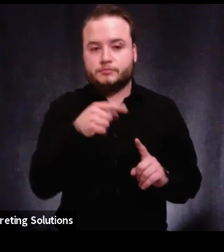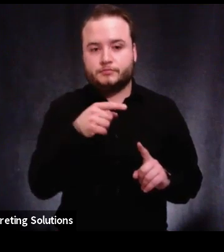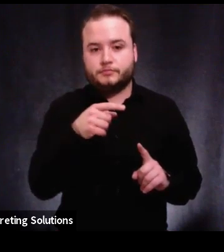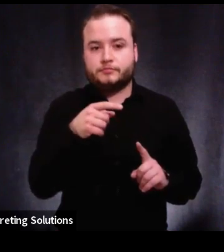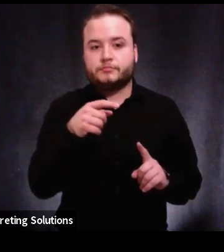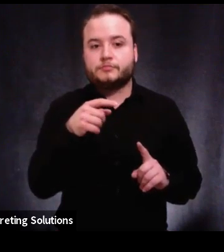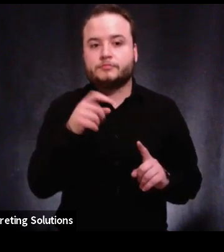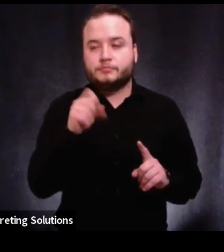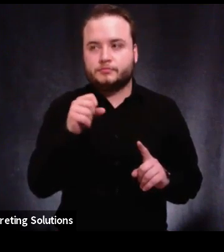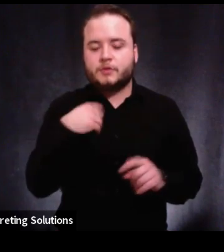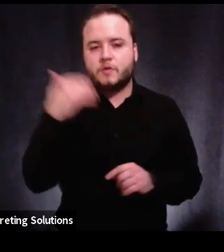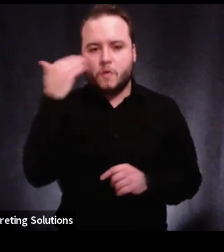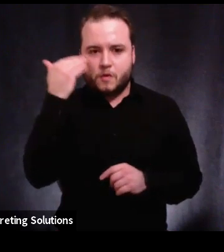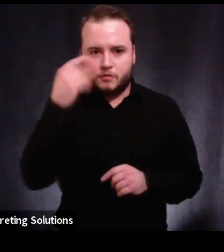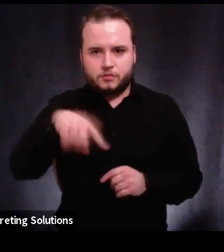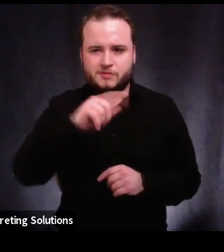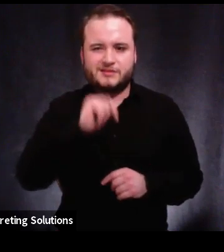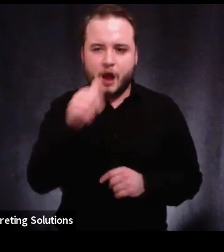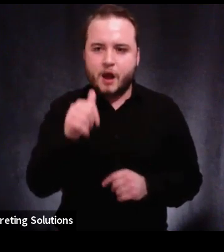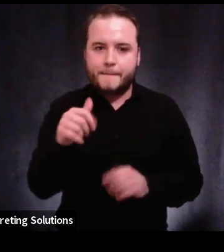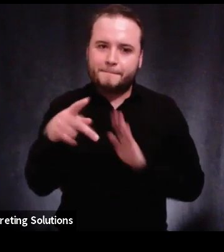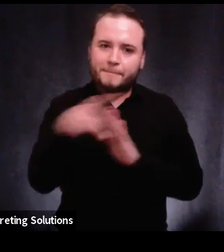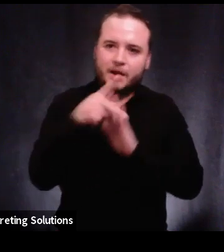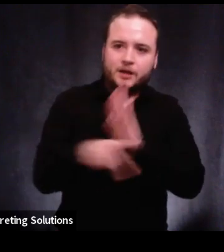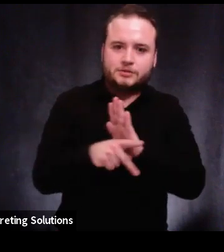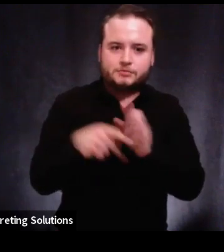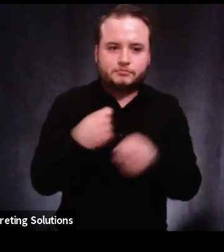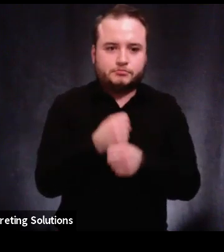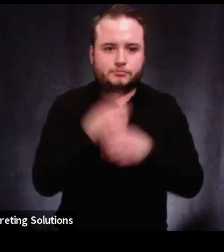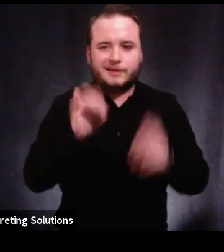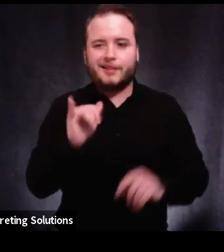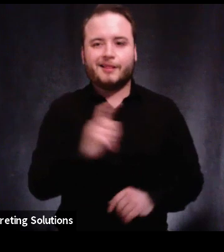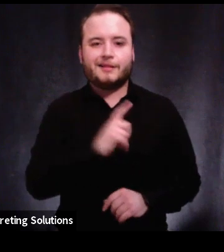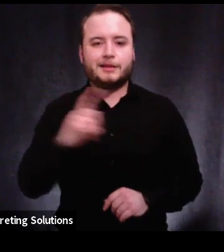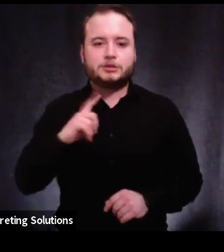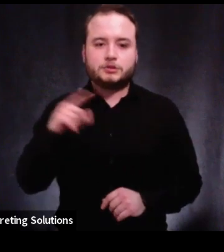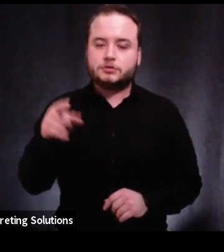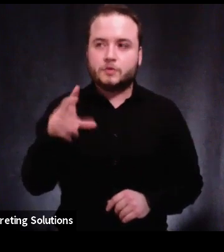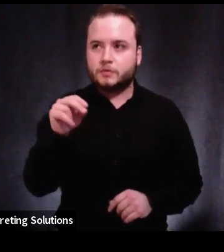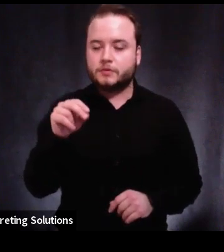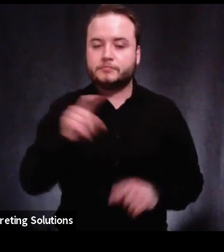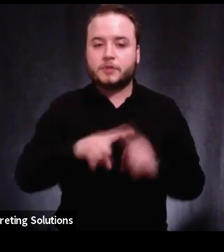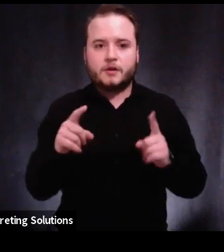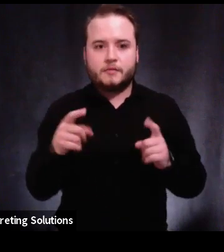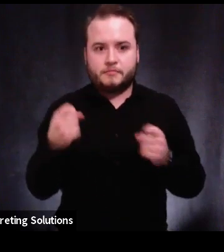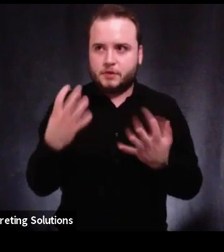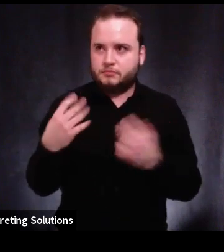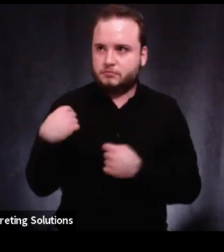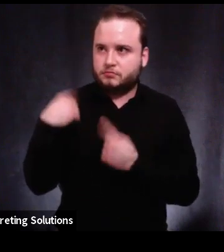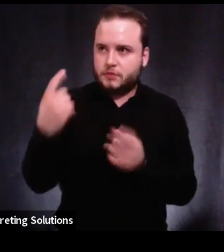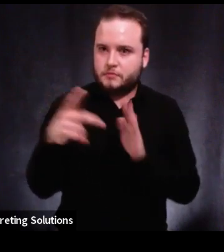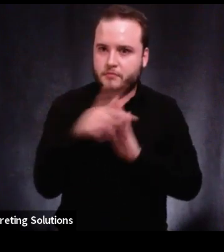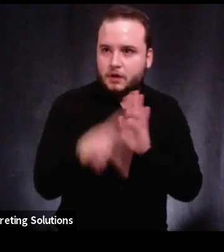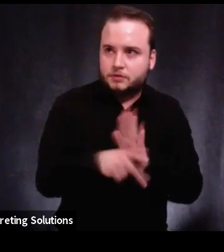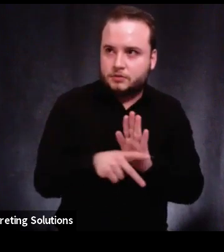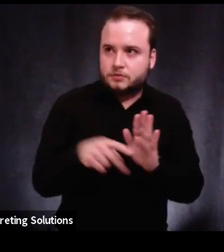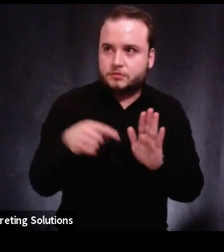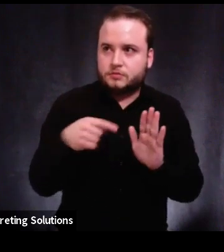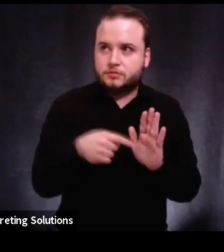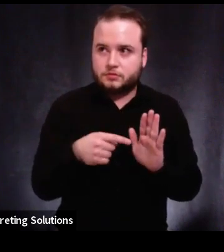in place since this pandemic came out had the goal of not overwhelming the healthcare system when a surge